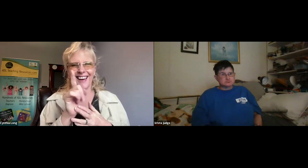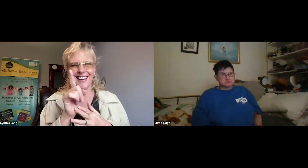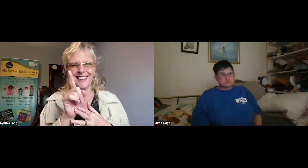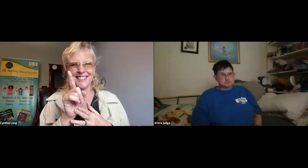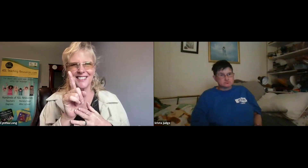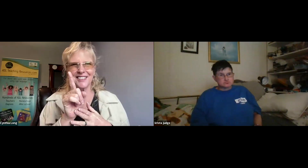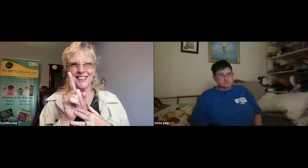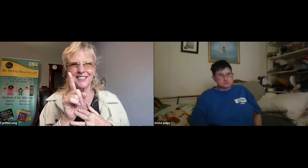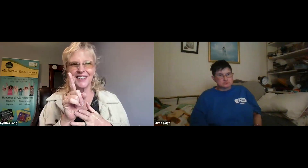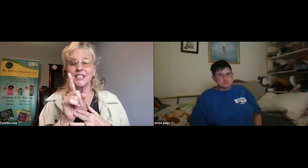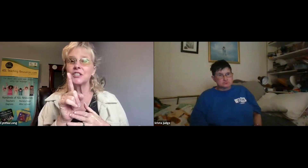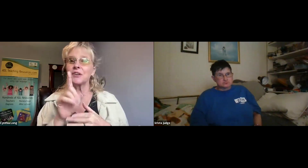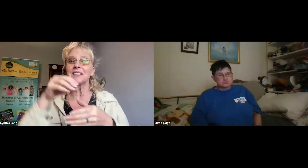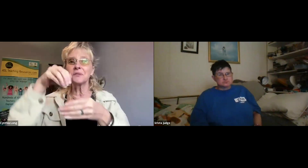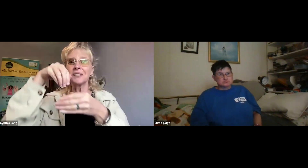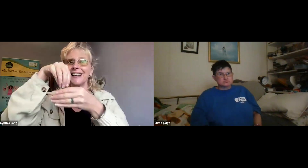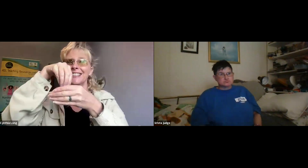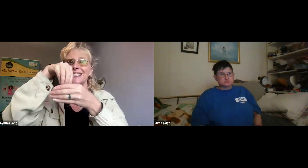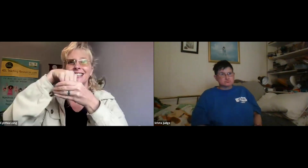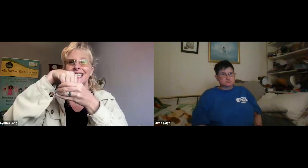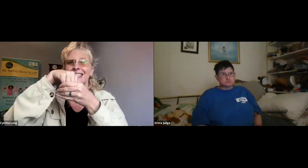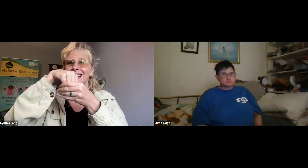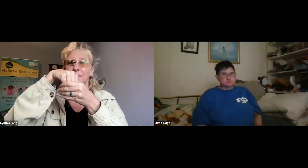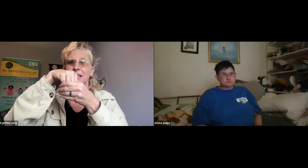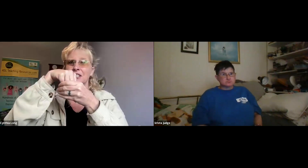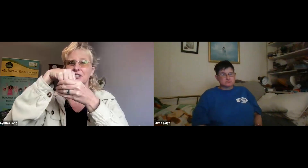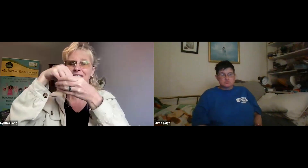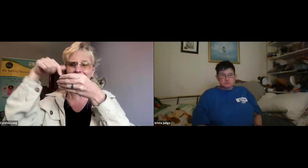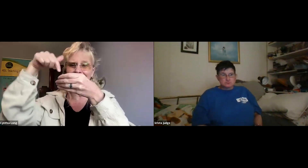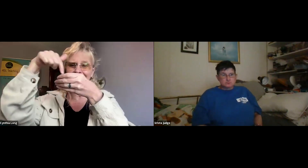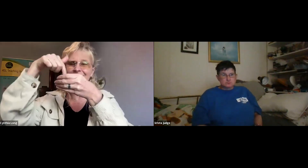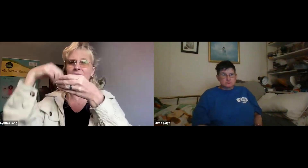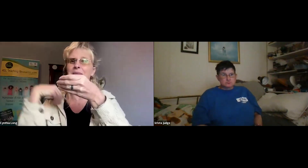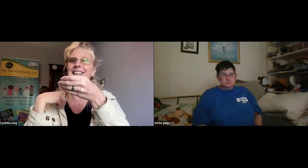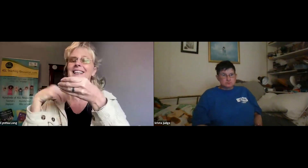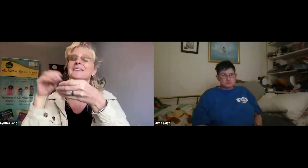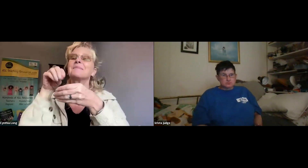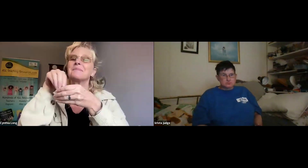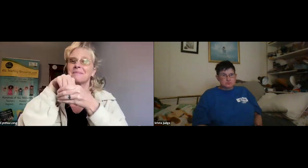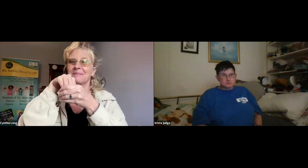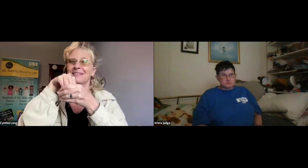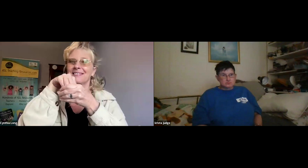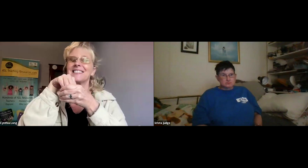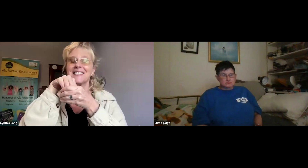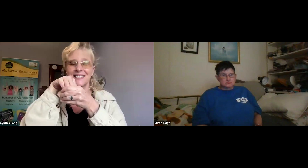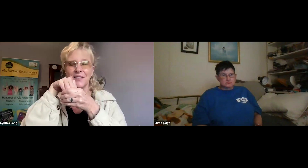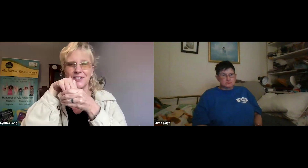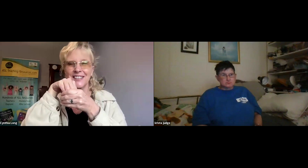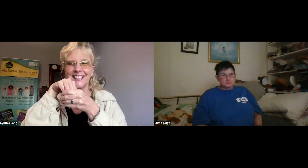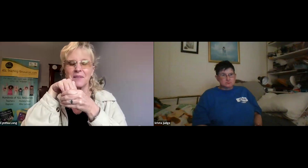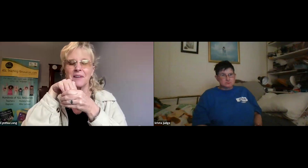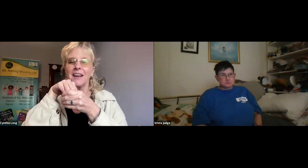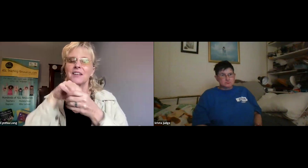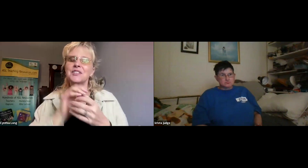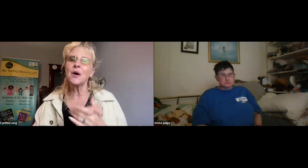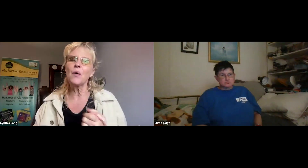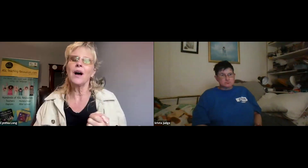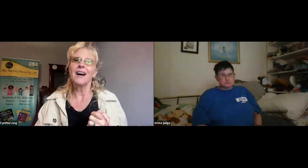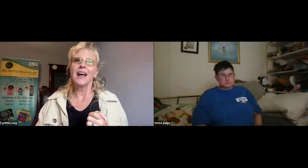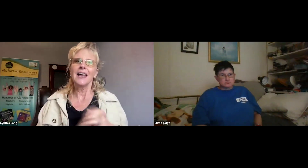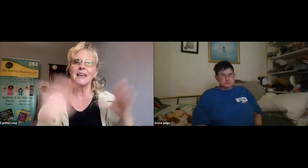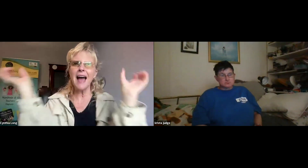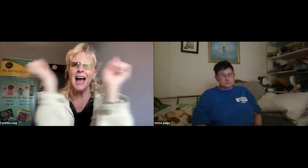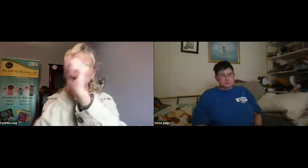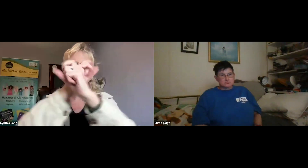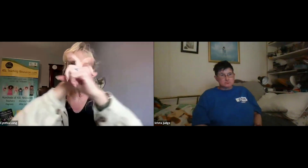Oh, that is a tricky one. So this really isn't in because you're not in something. That's the sign for in.